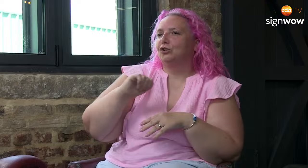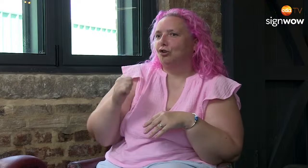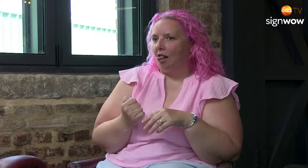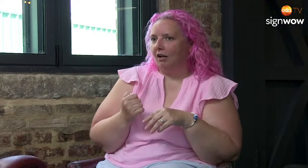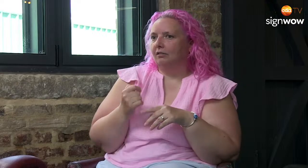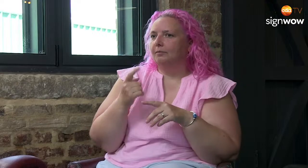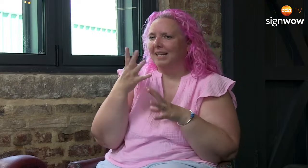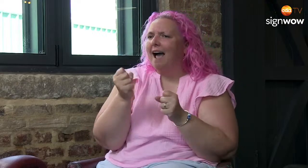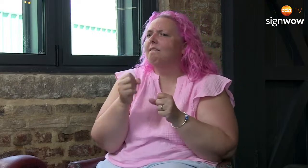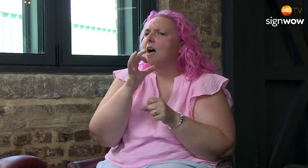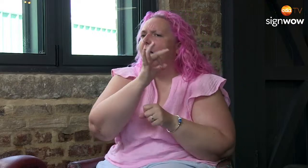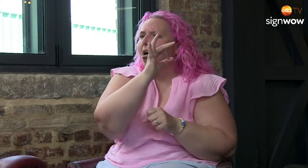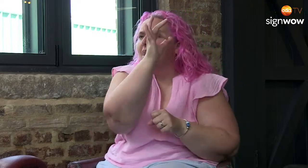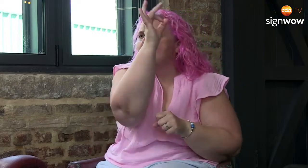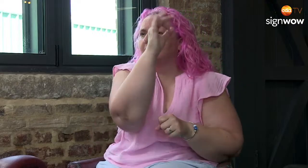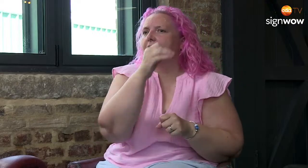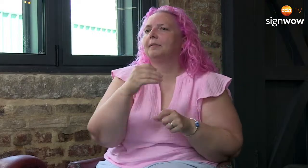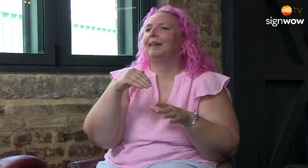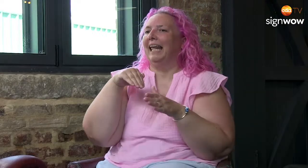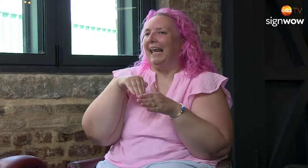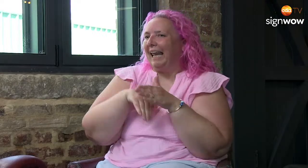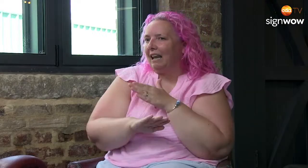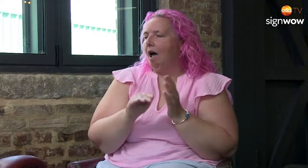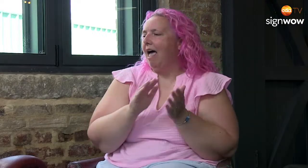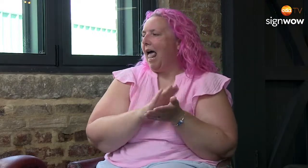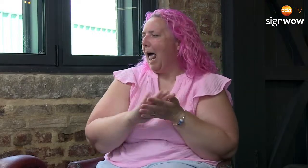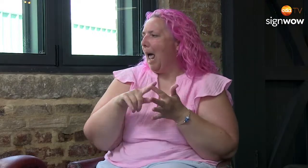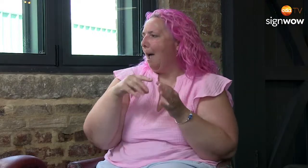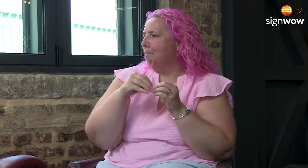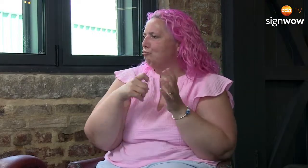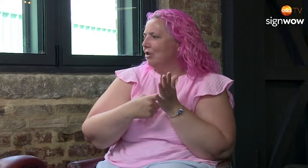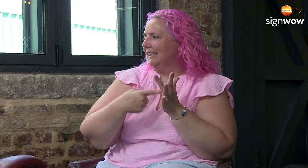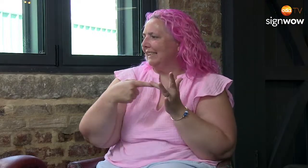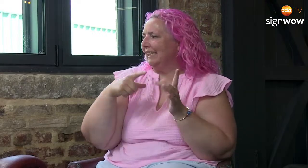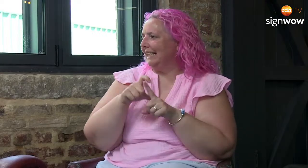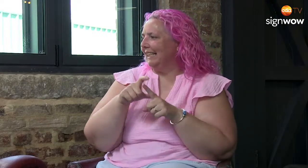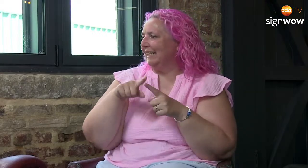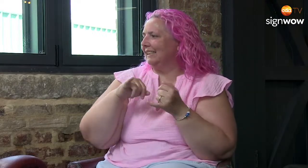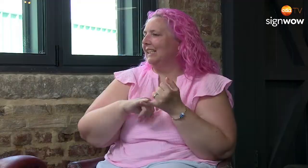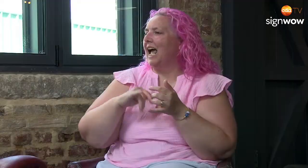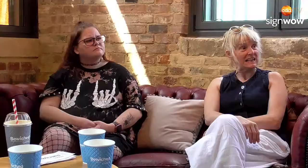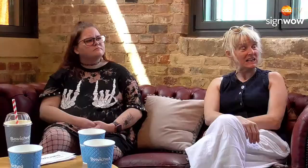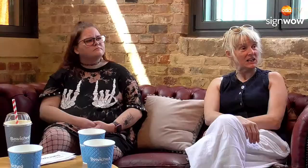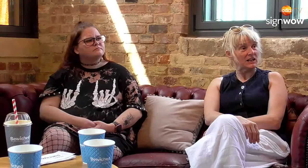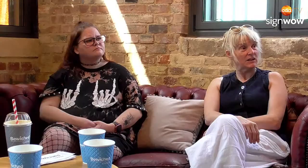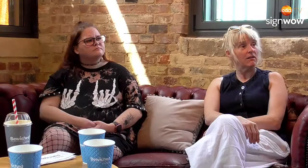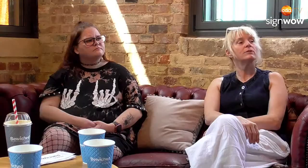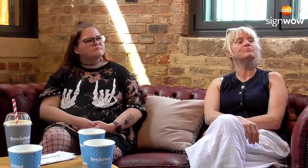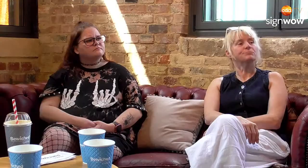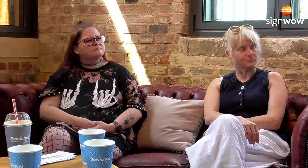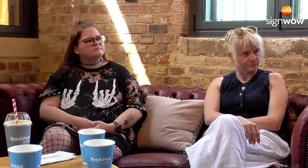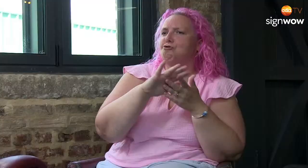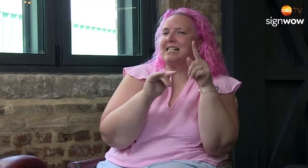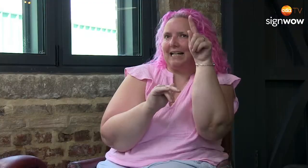it's in northwest Scotland. There's lots of different islands up there in the Inner Hebrides and the Outer Hebrides.